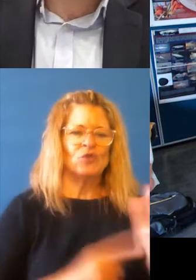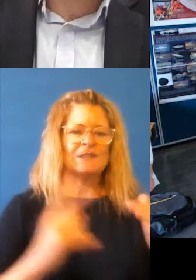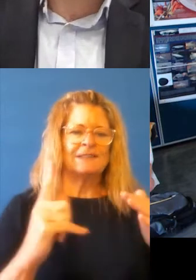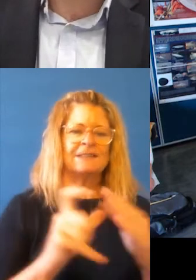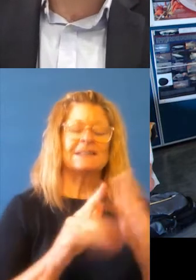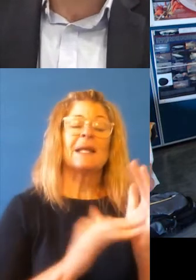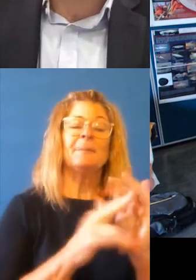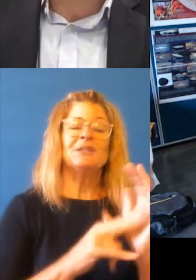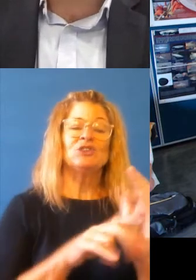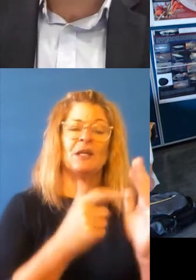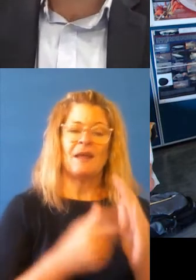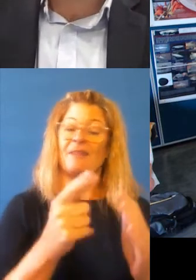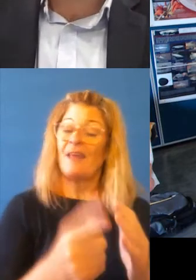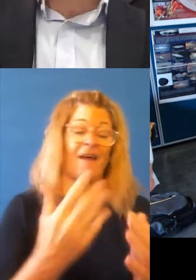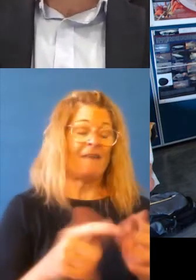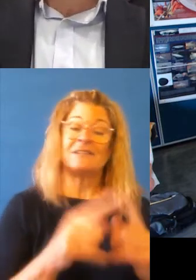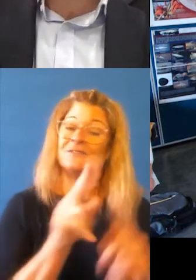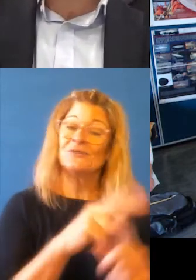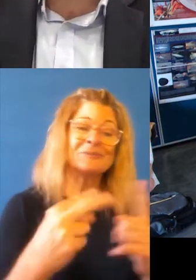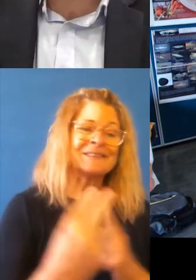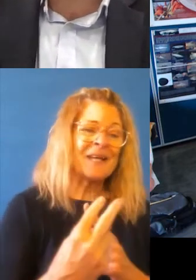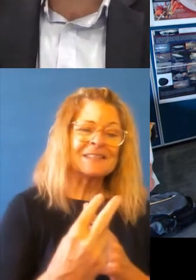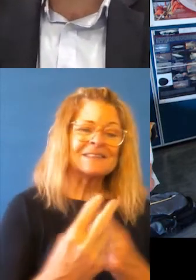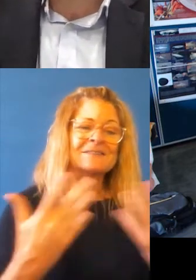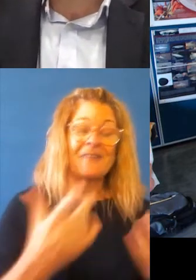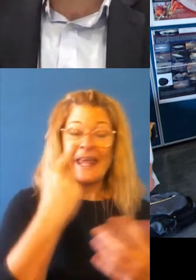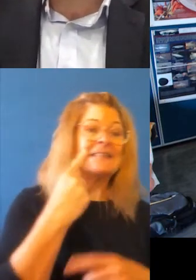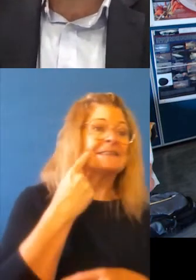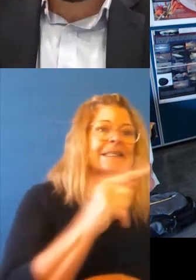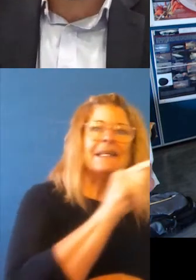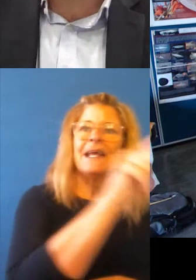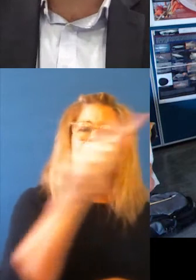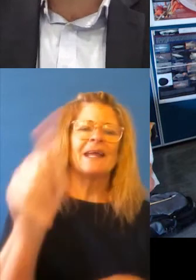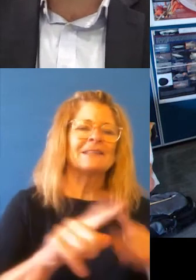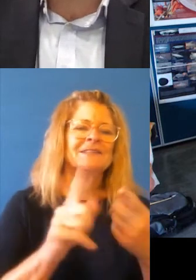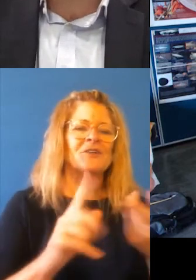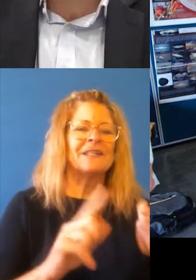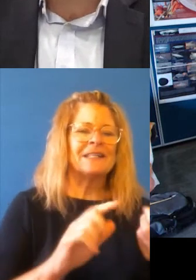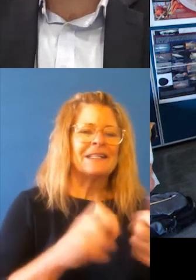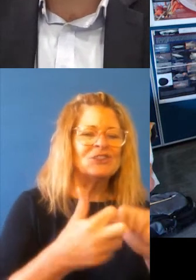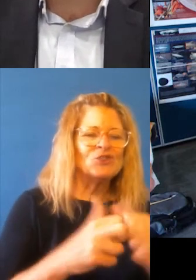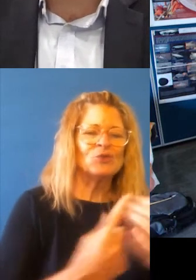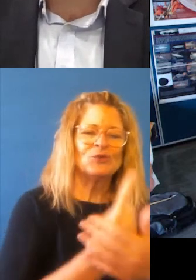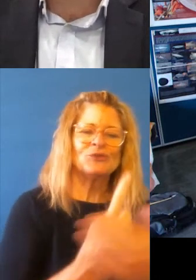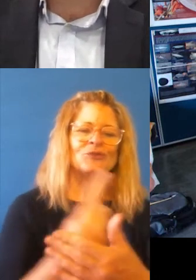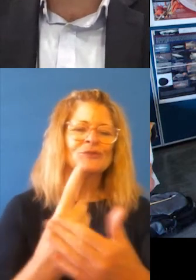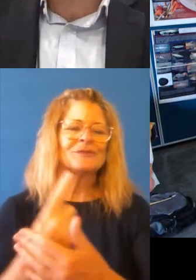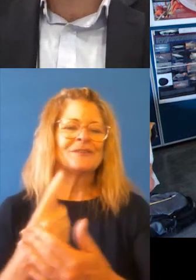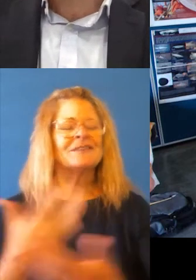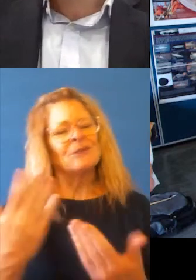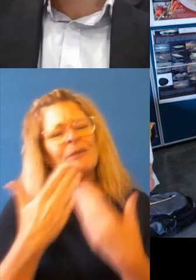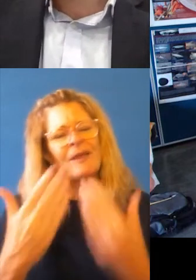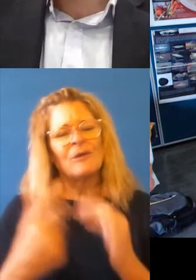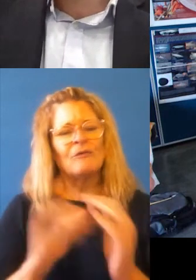different perspectives and different views and can see different issues. So thank you for doing what sounds like long overdue work